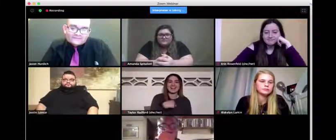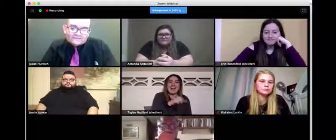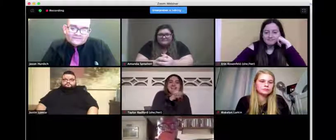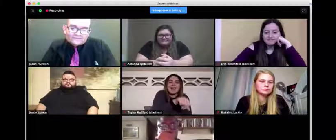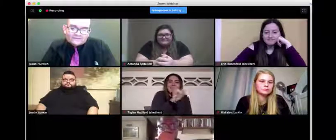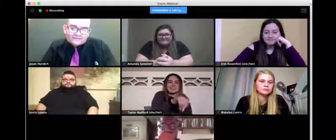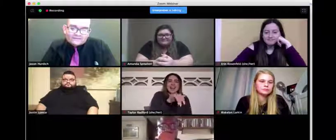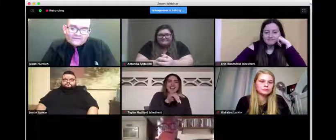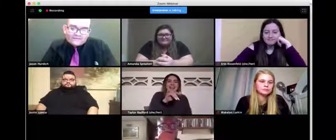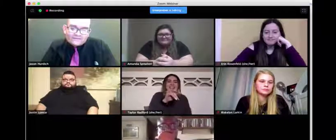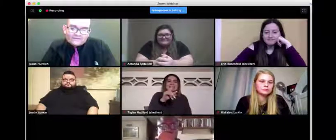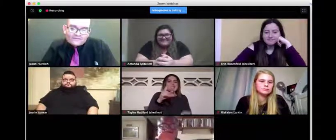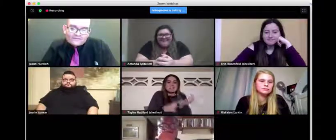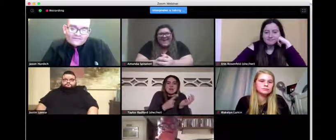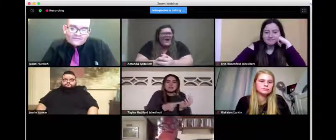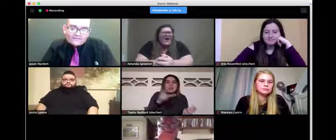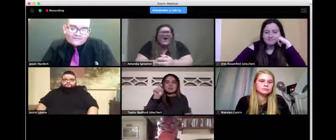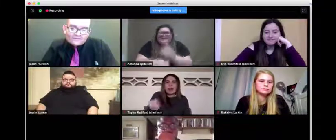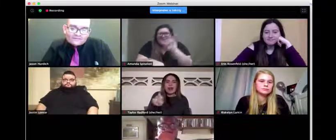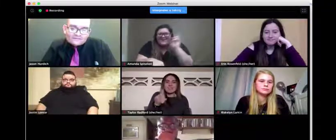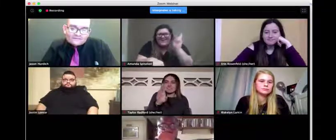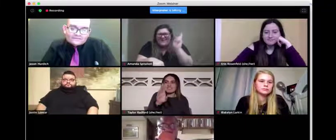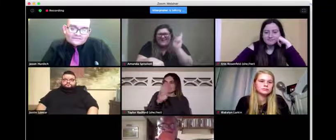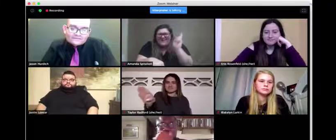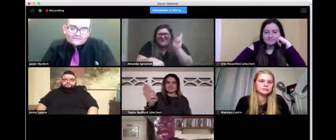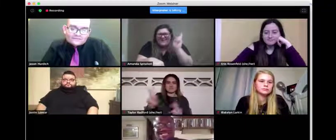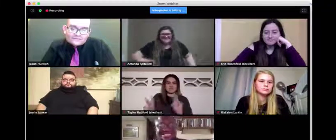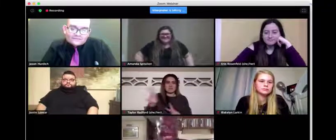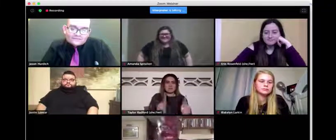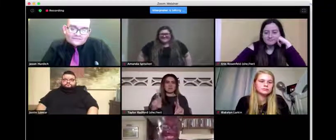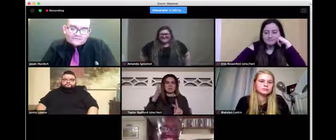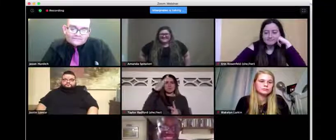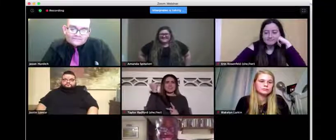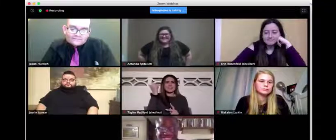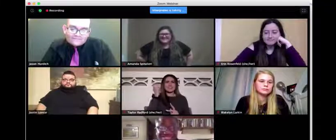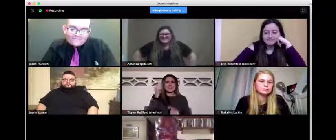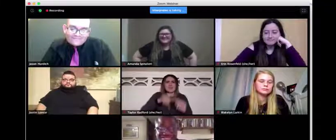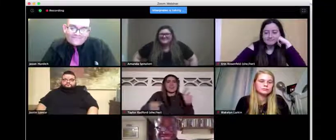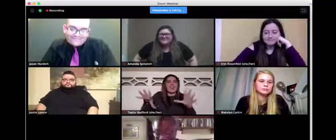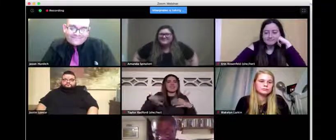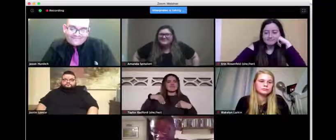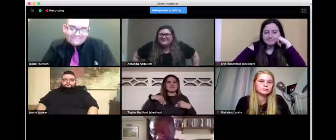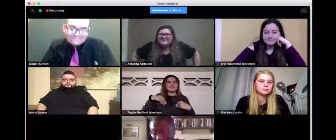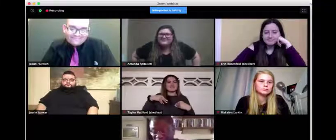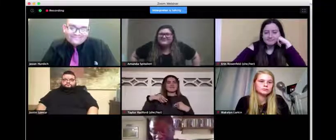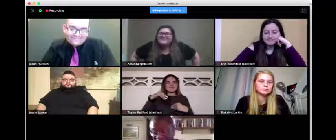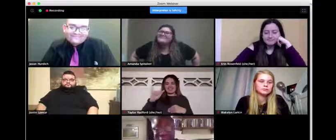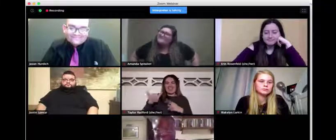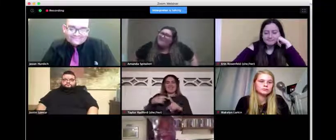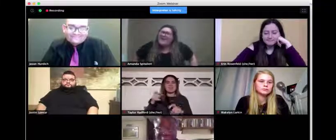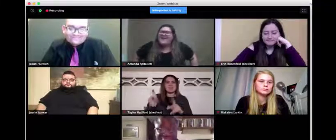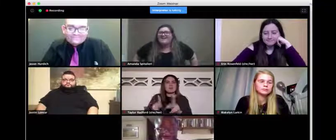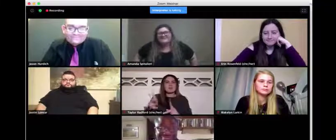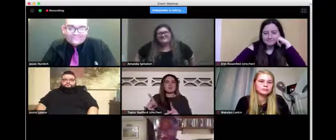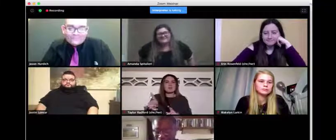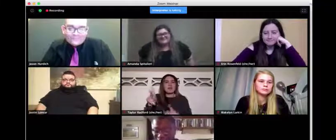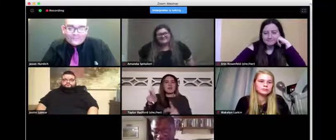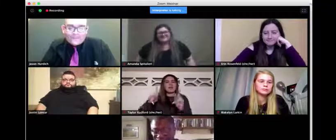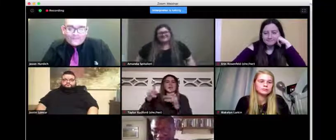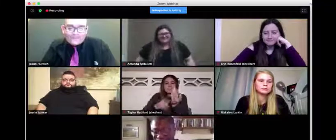say, whatever, teach them, because you can't accept that kind of nonsense from people. Some people have other things going on, and you have to realize